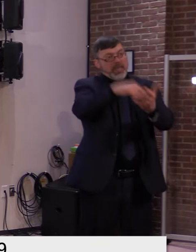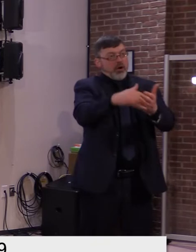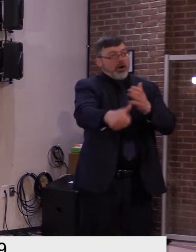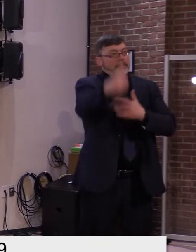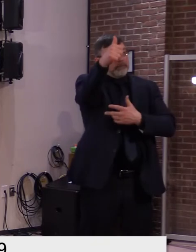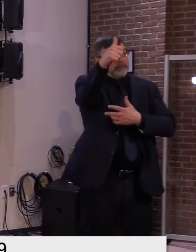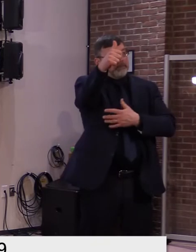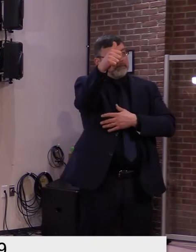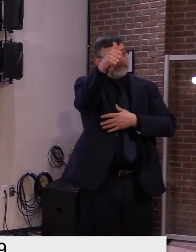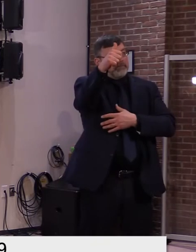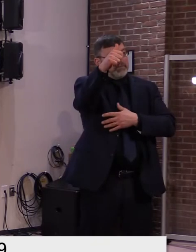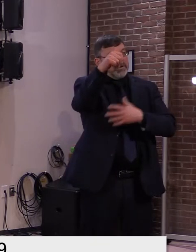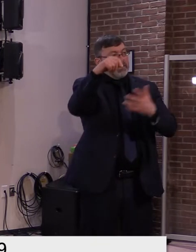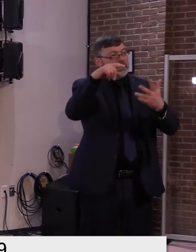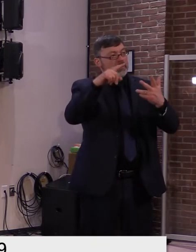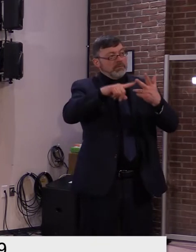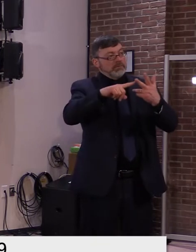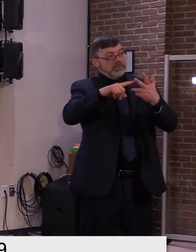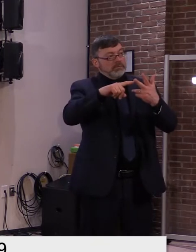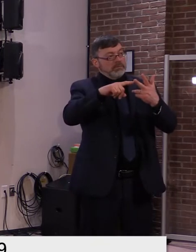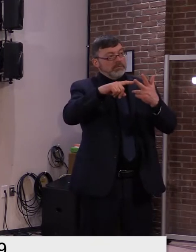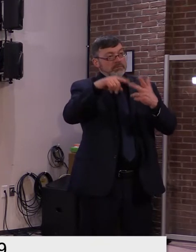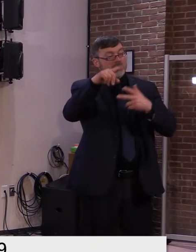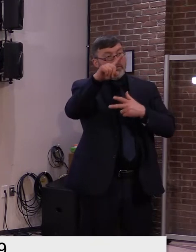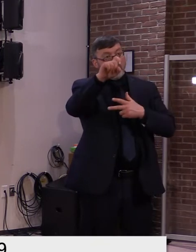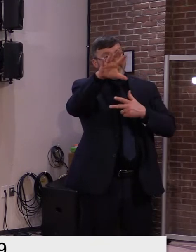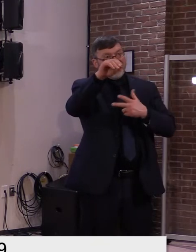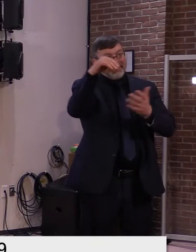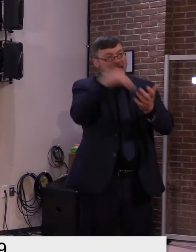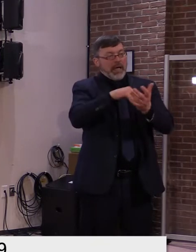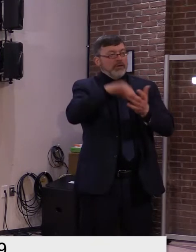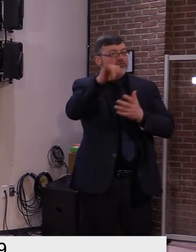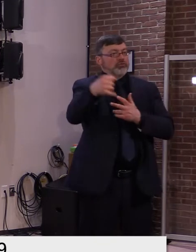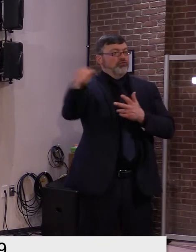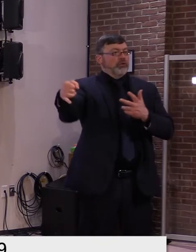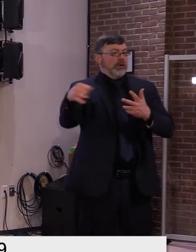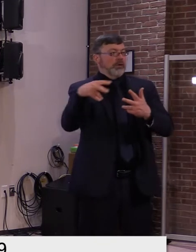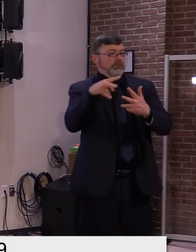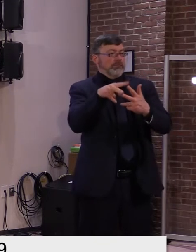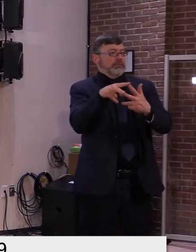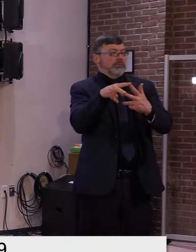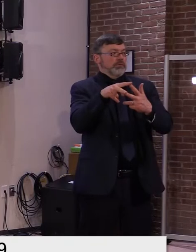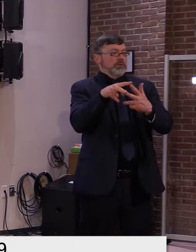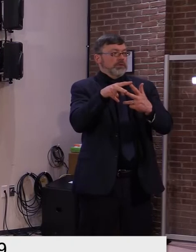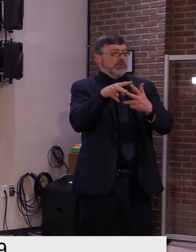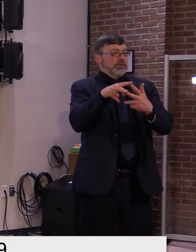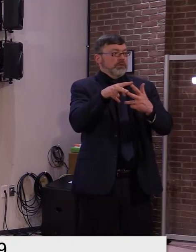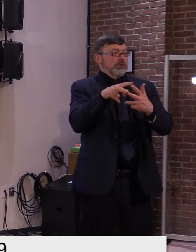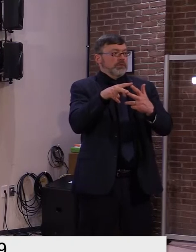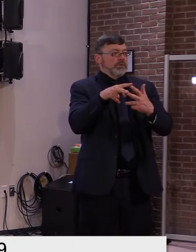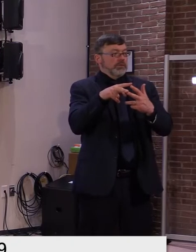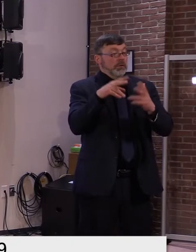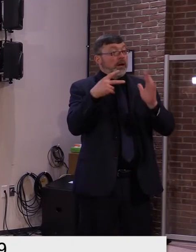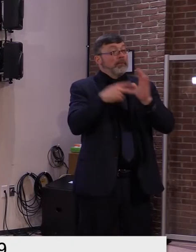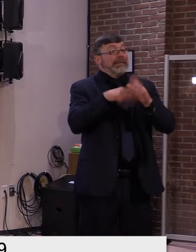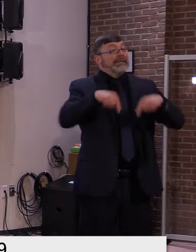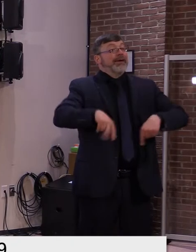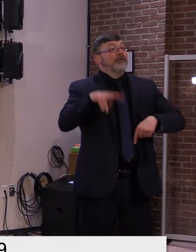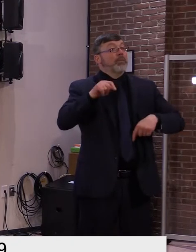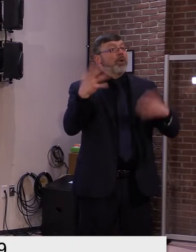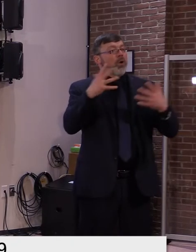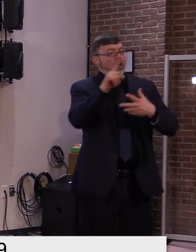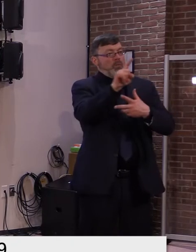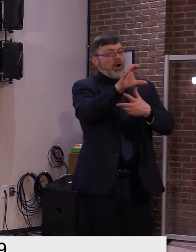250 doses for us. They also allocate 400,000 Johnson & Johnson doses this